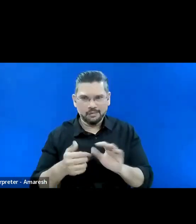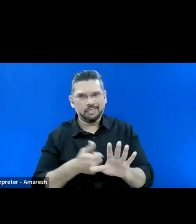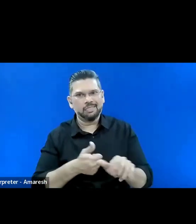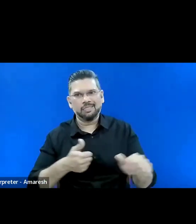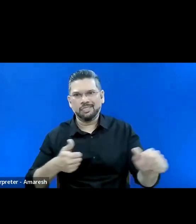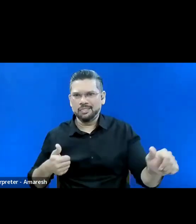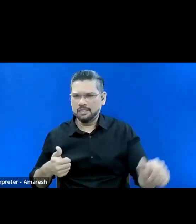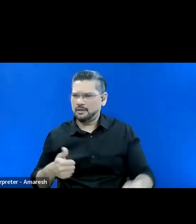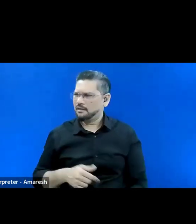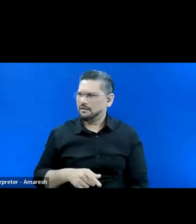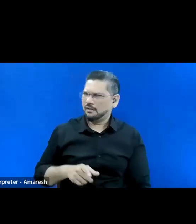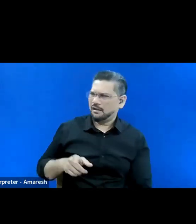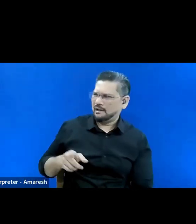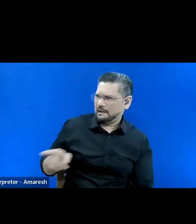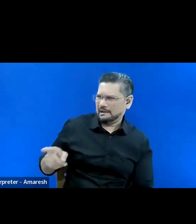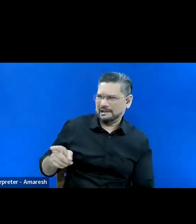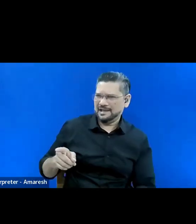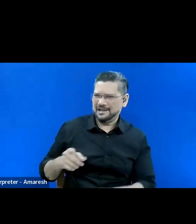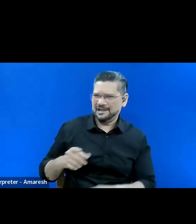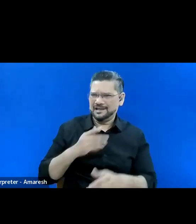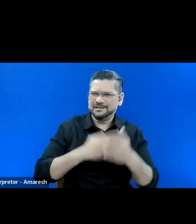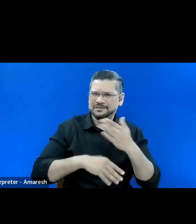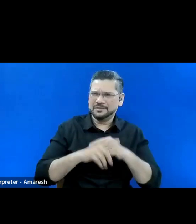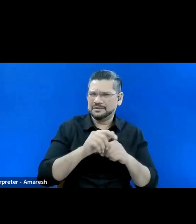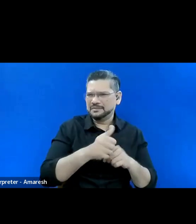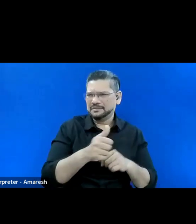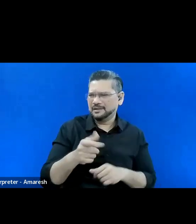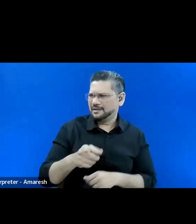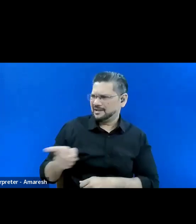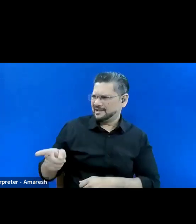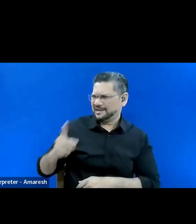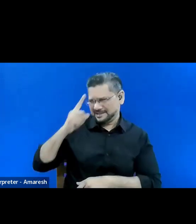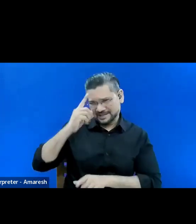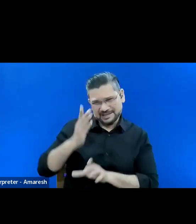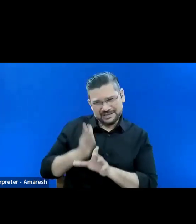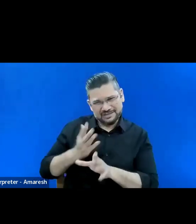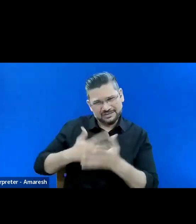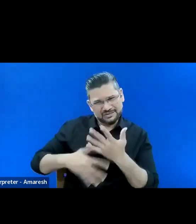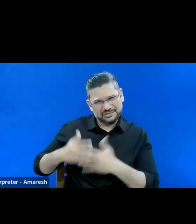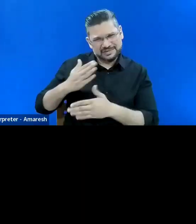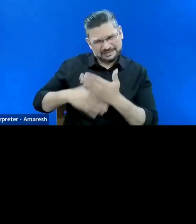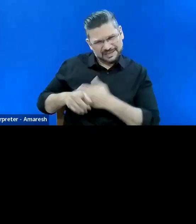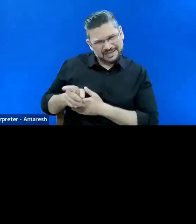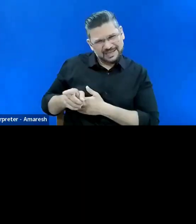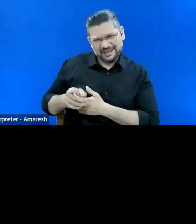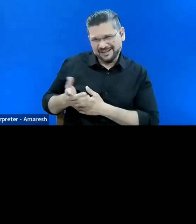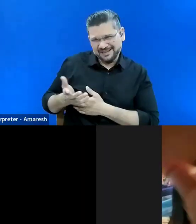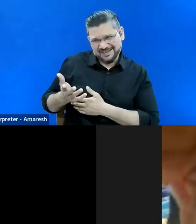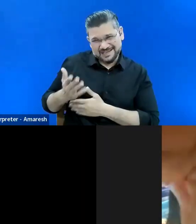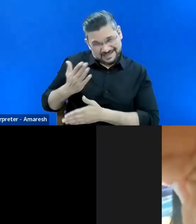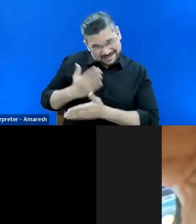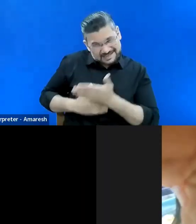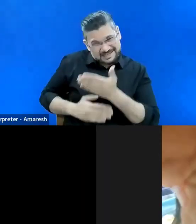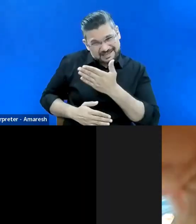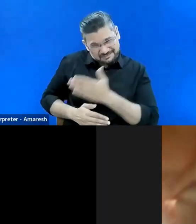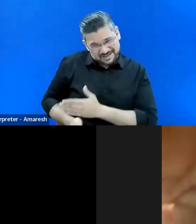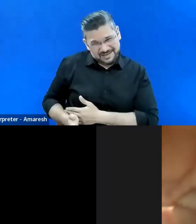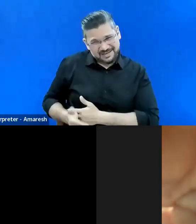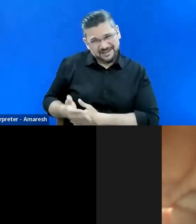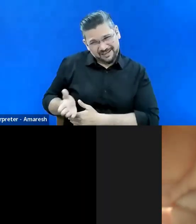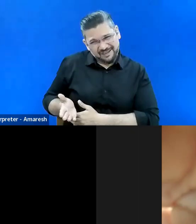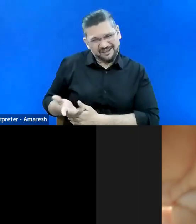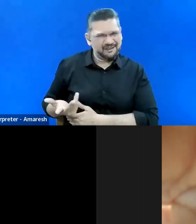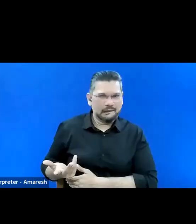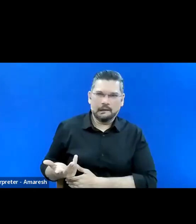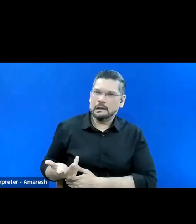you sure that's really something? Are you sure you're not the one overthinking it? Are you sure, again, that same limited knowledge and